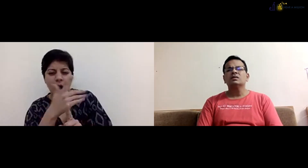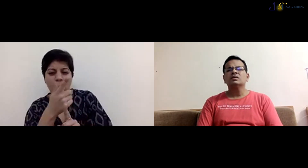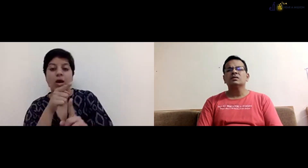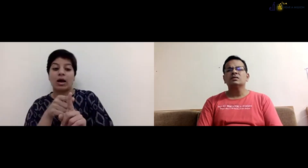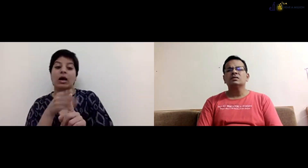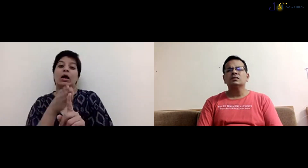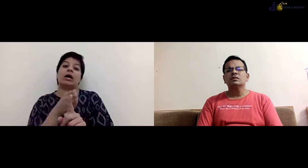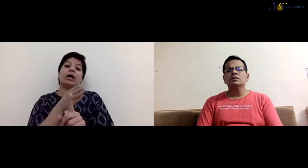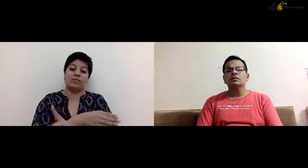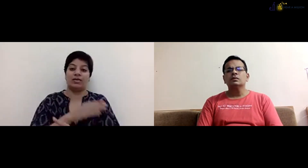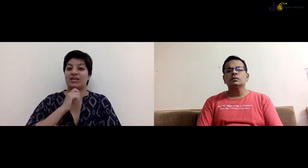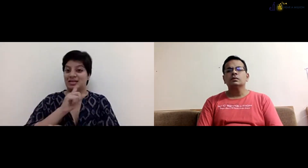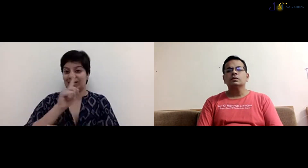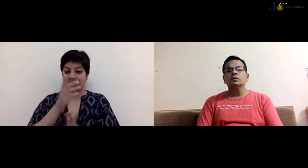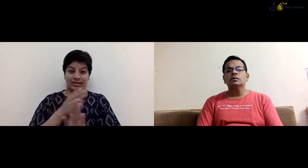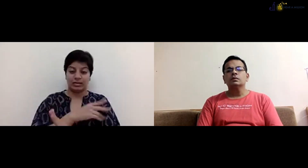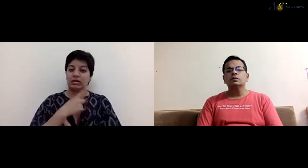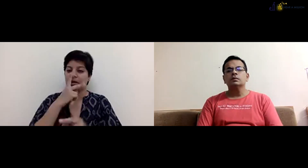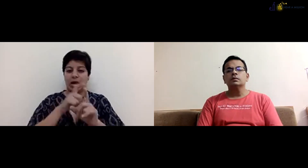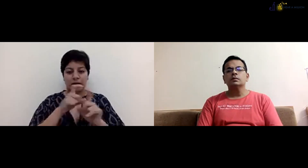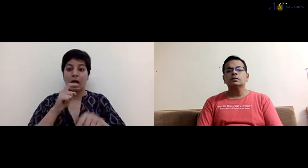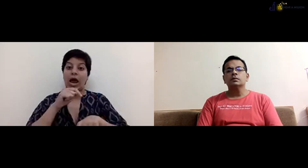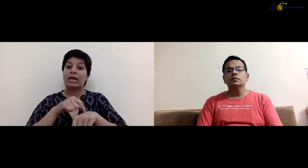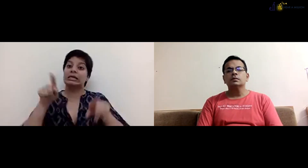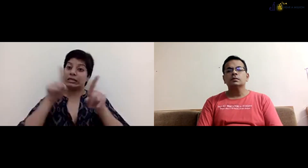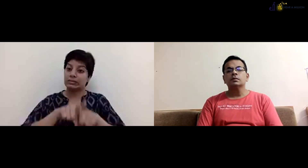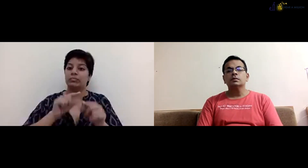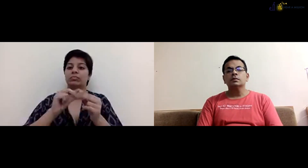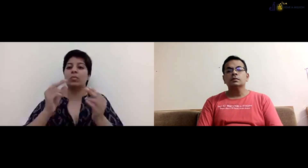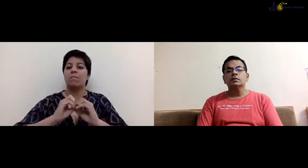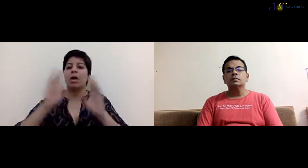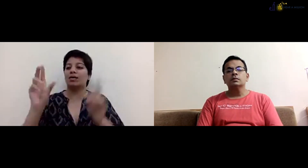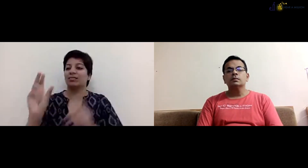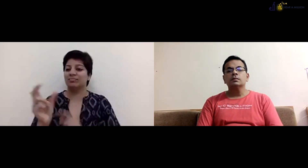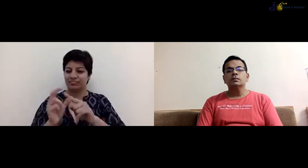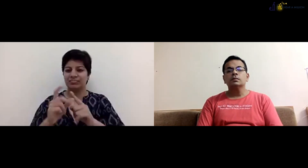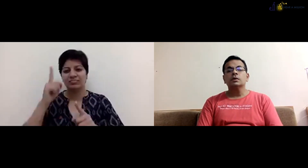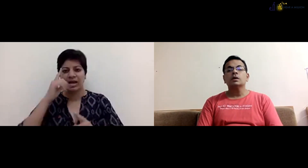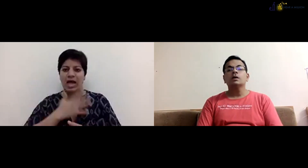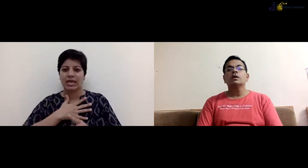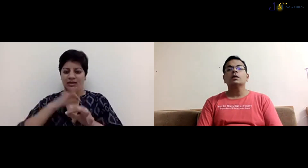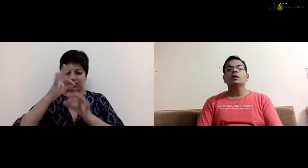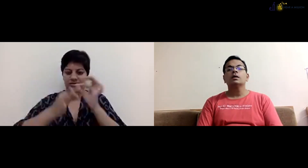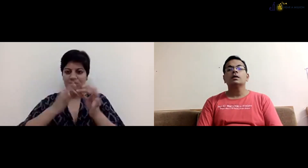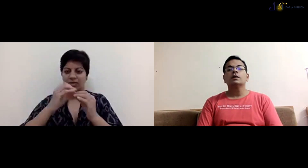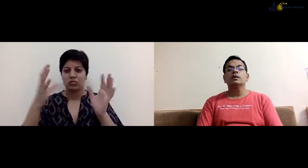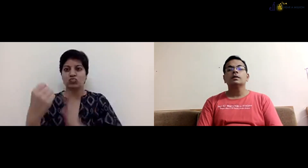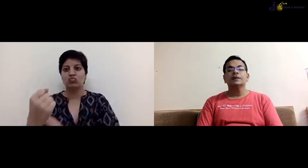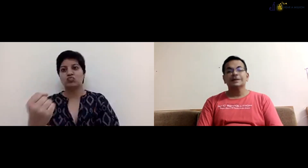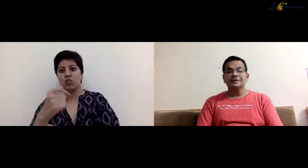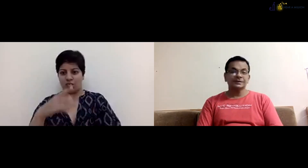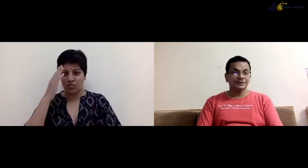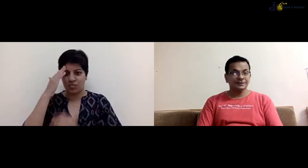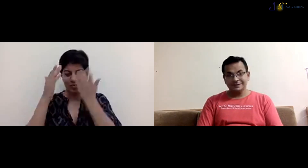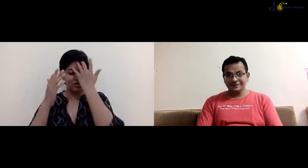was going in other way, because a person was going to straight and I was moving because I cannot see the way, and roads,